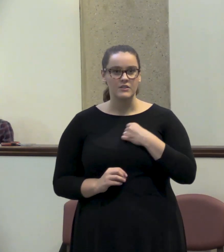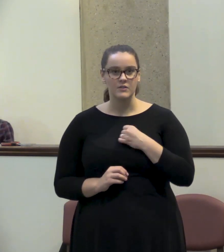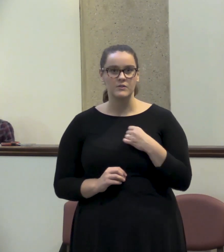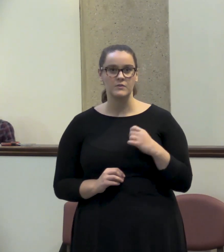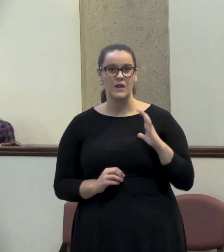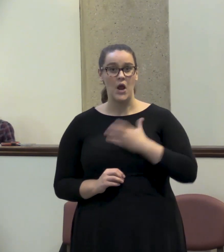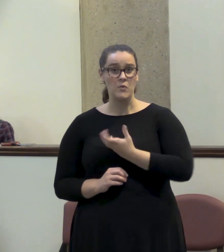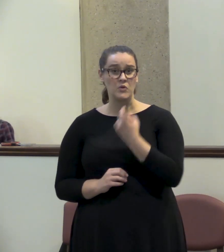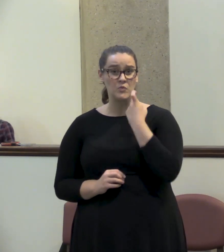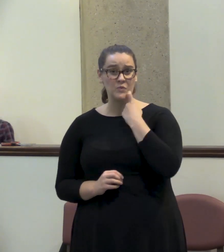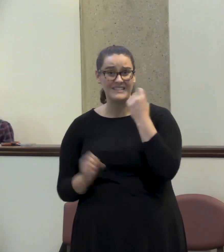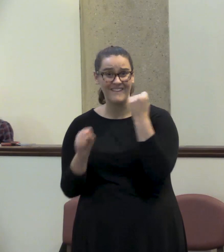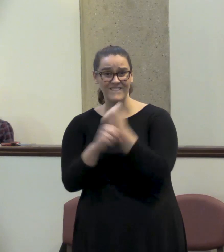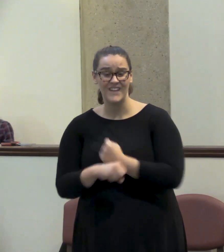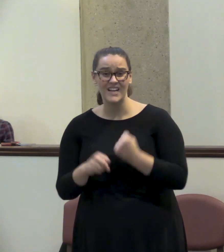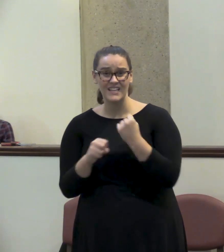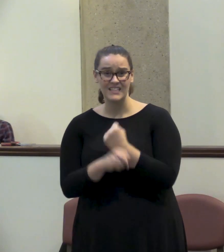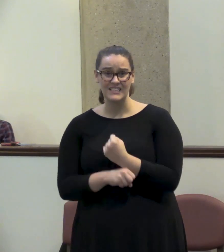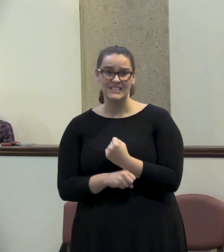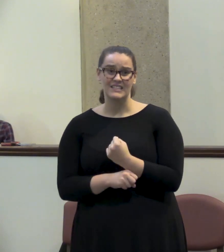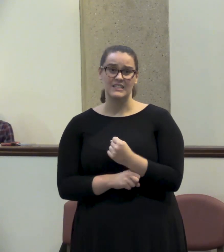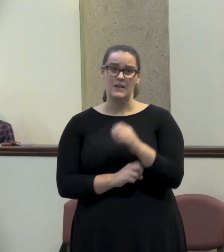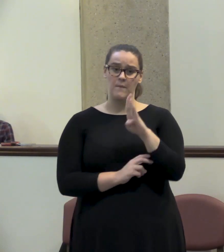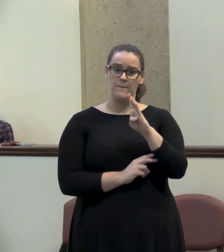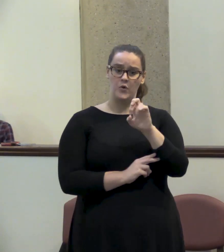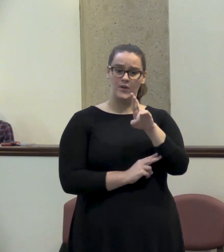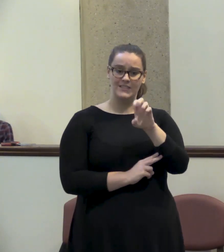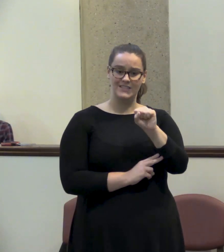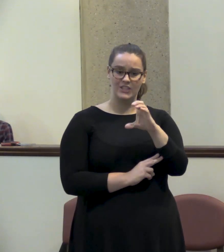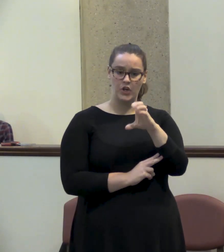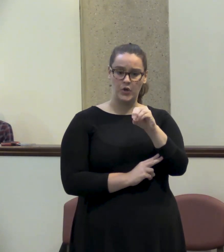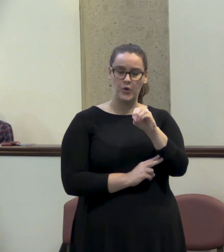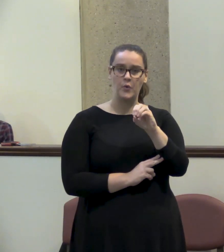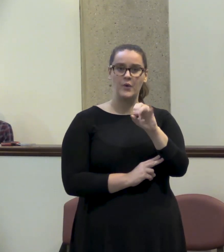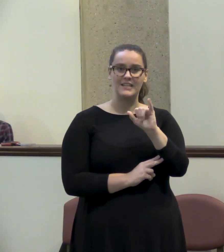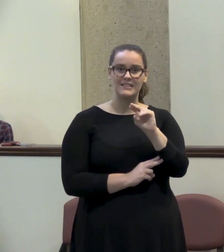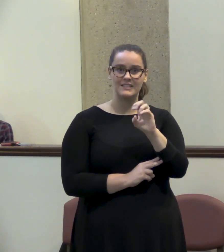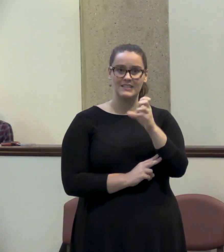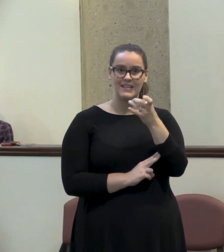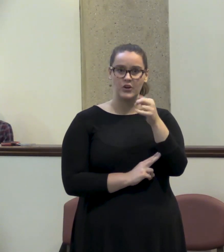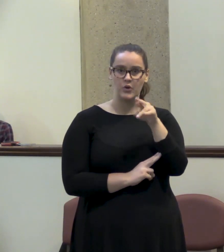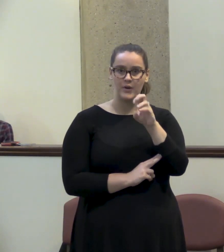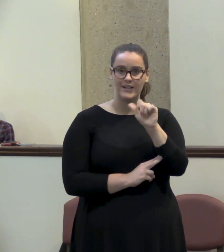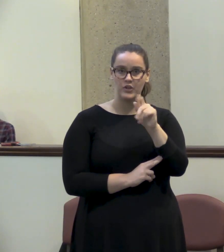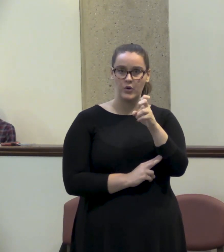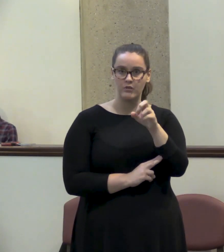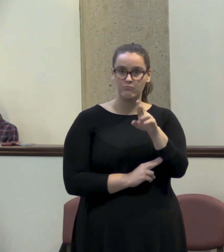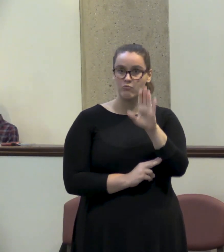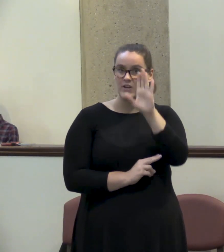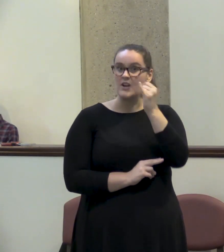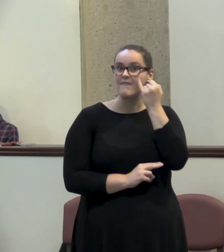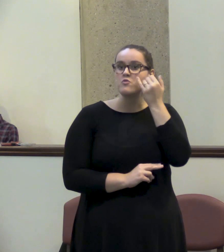our recent fight, the fight against the Bresco incinerator in Baltimore. Raise your hand if you know what Bresco is.